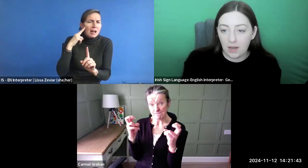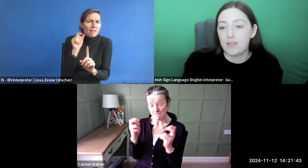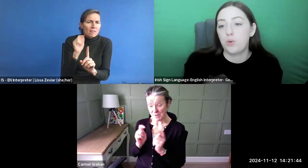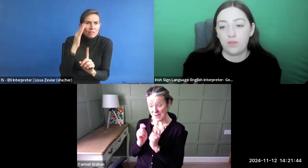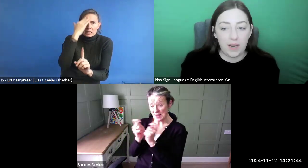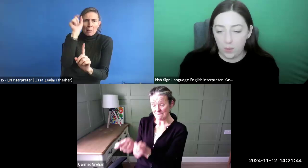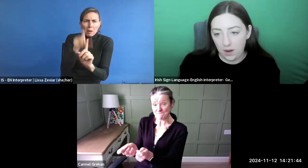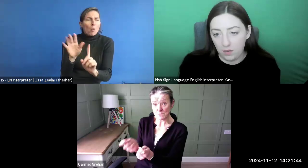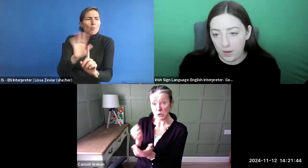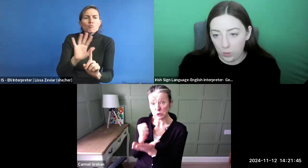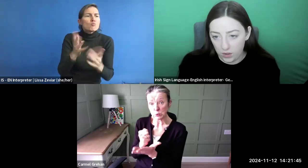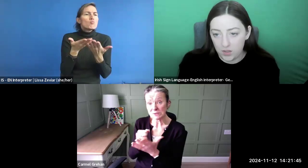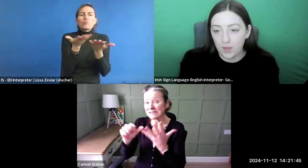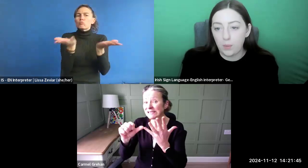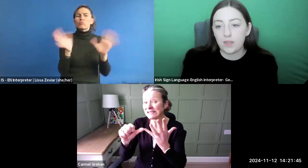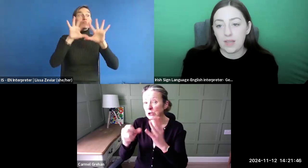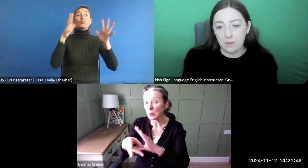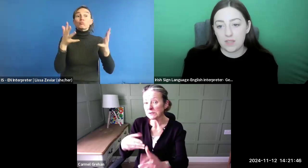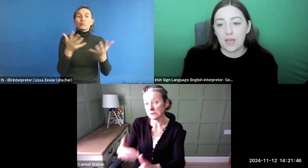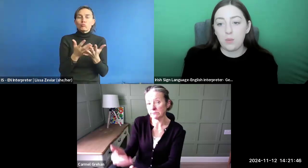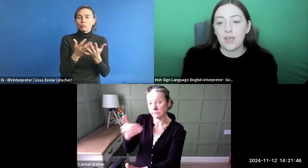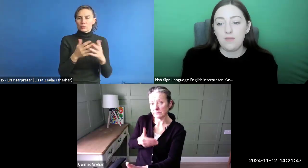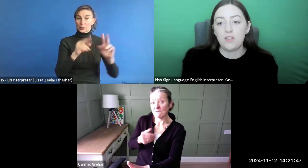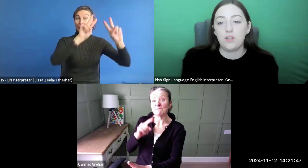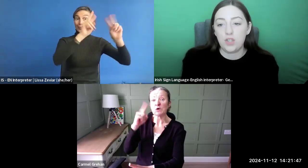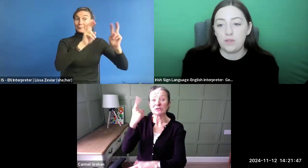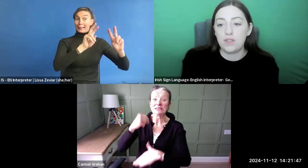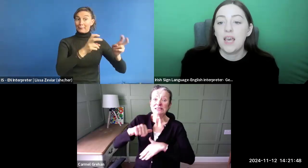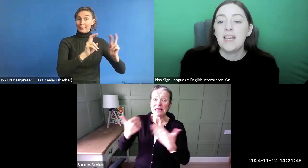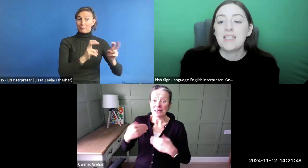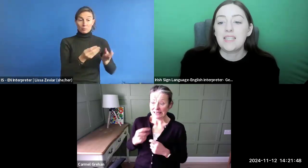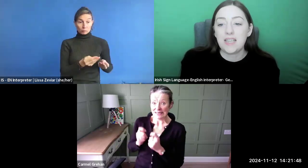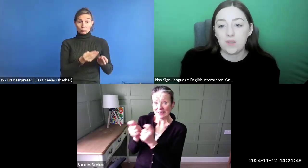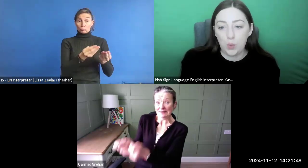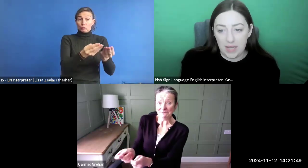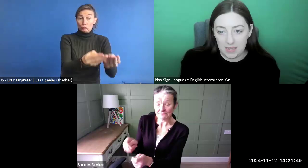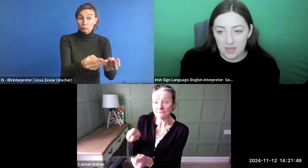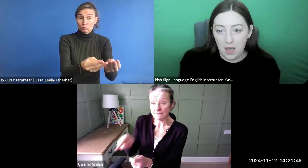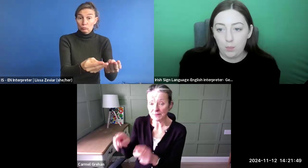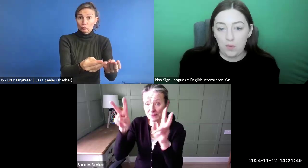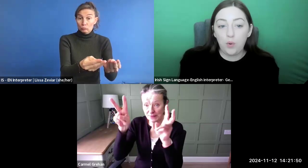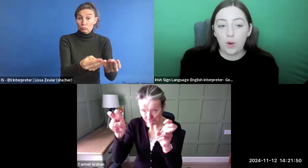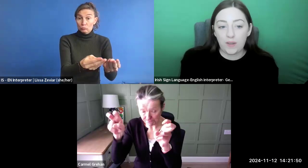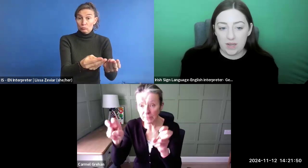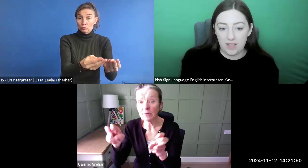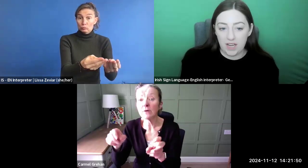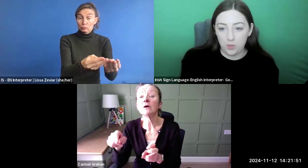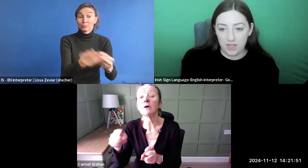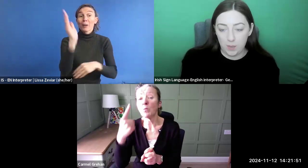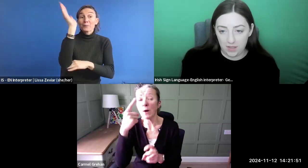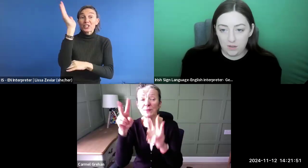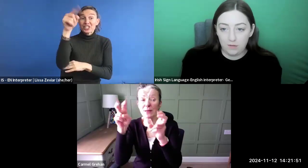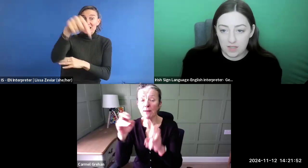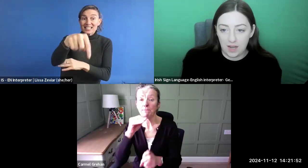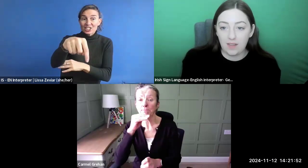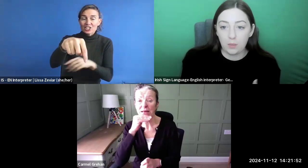from Ireland or from anywhere around the world. So they were the themes. So they were given to the students 6 weeks before the presentation